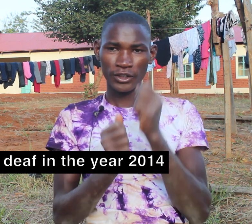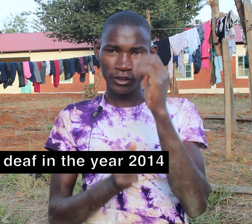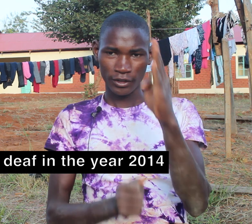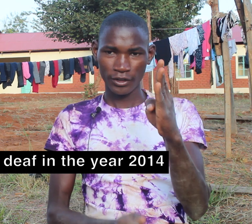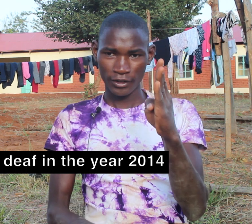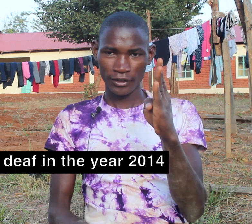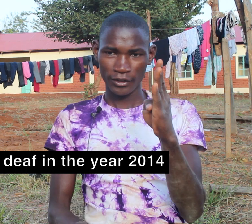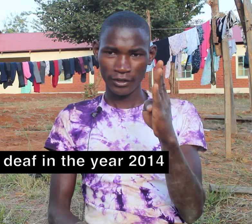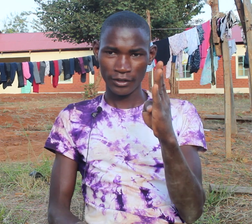2014